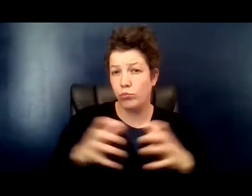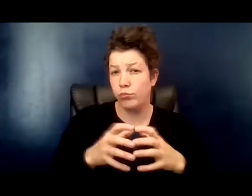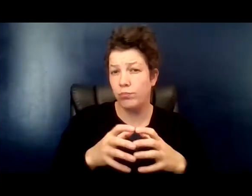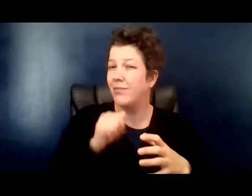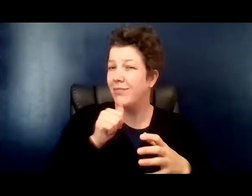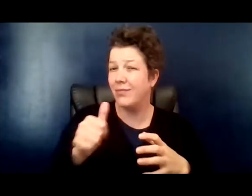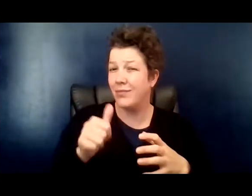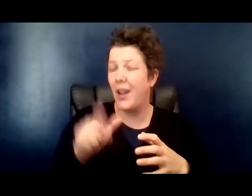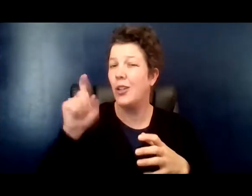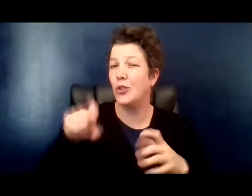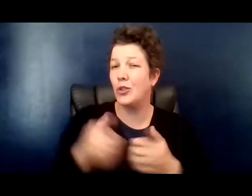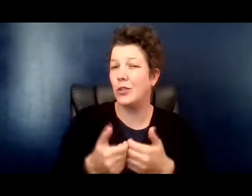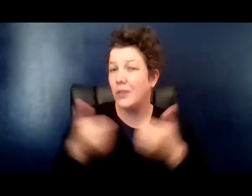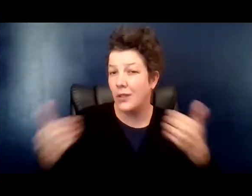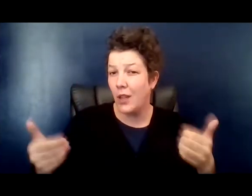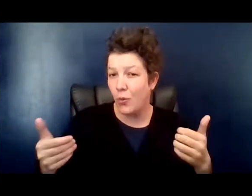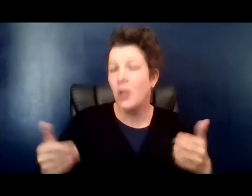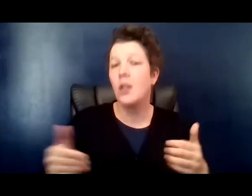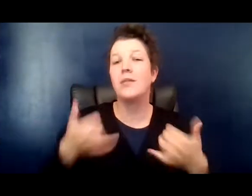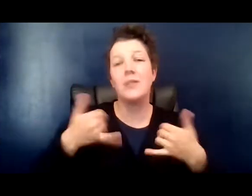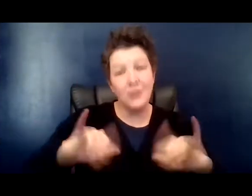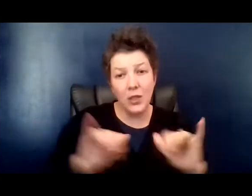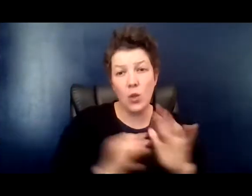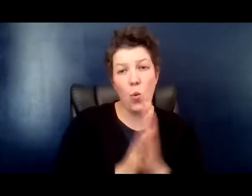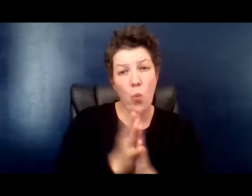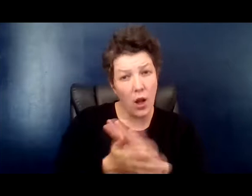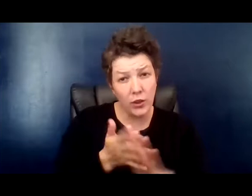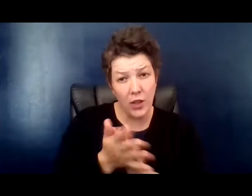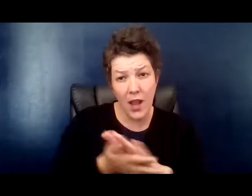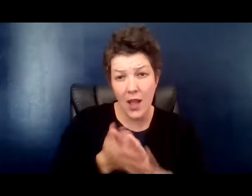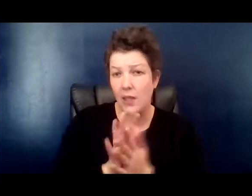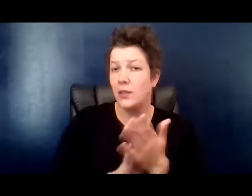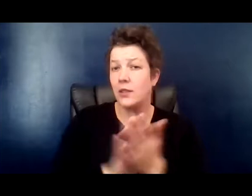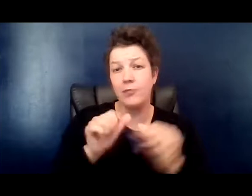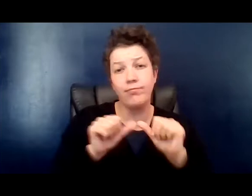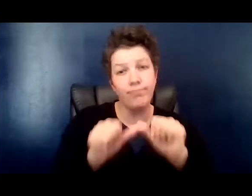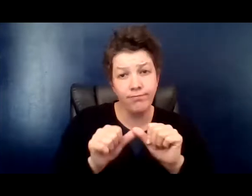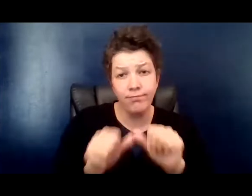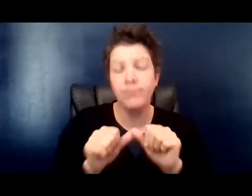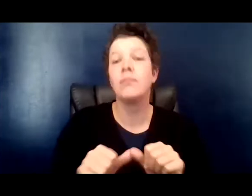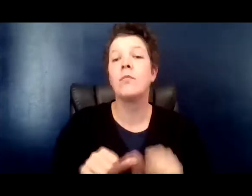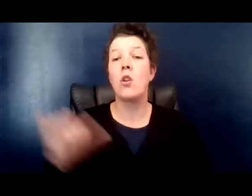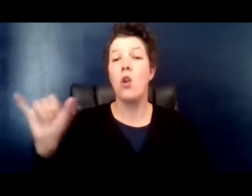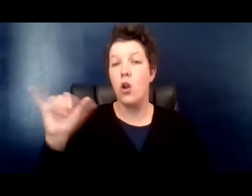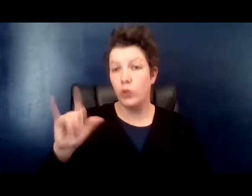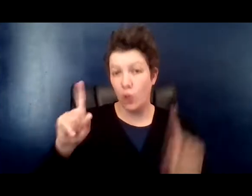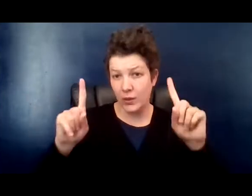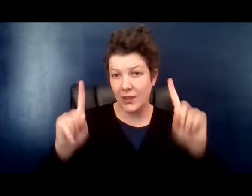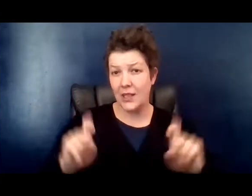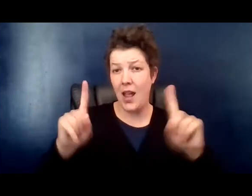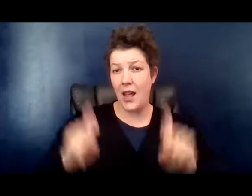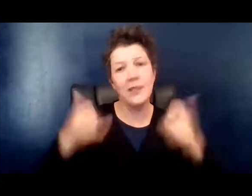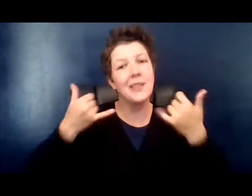will continue to be aggressive in testing for the COVID-19 virus, and it will continue